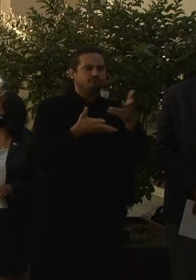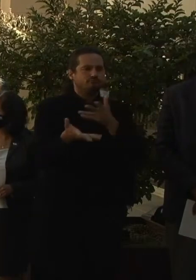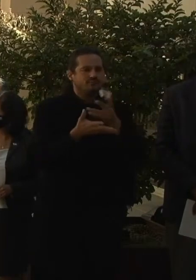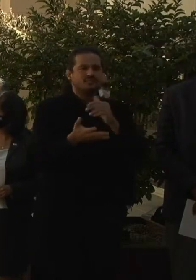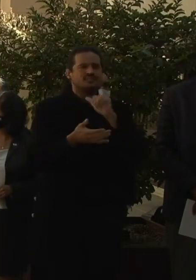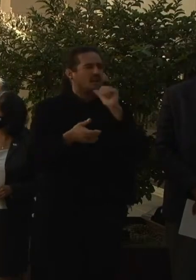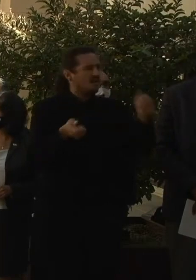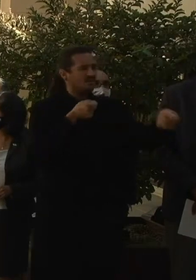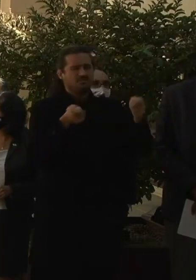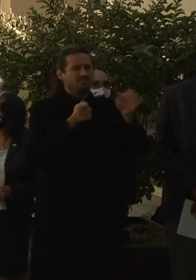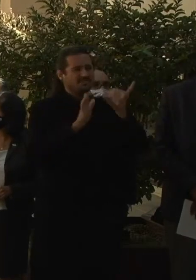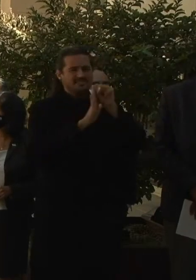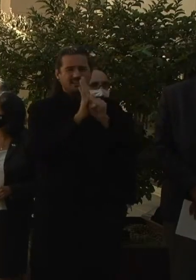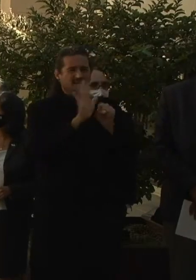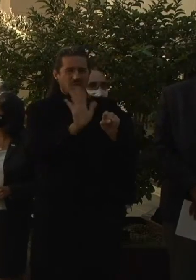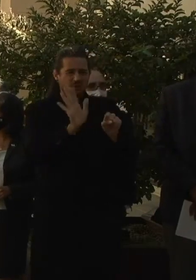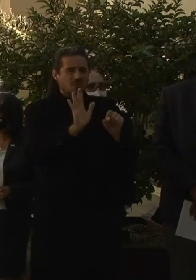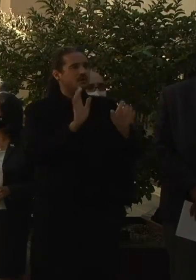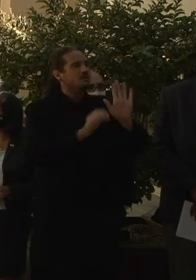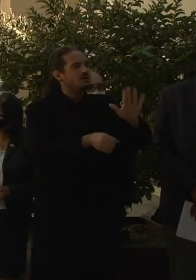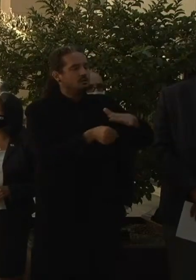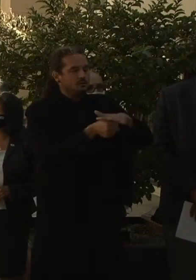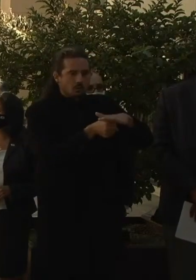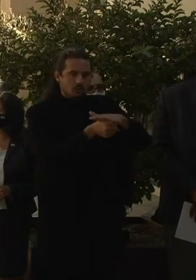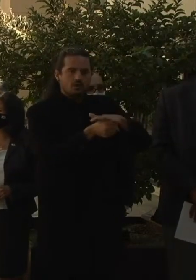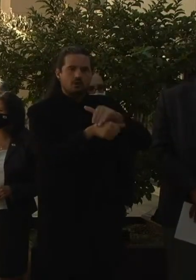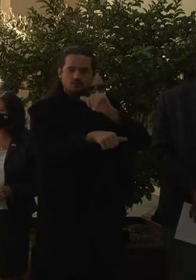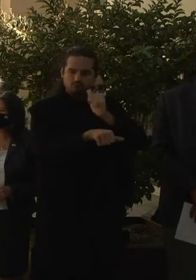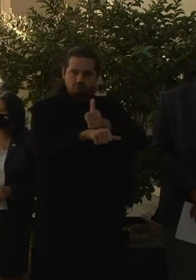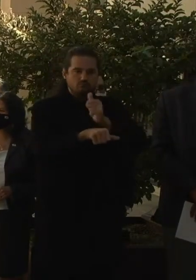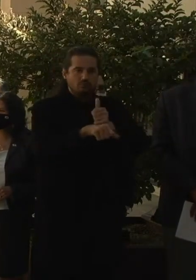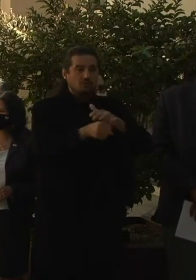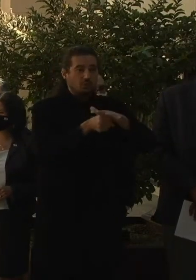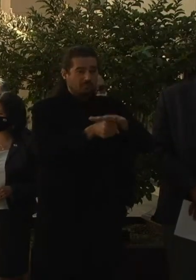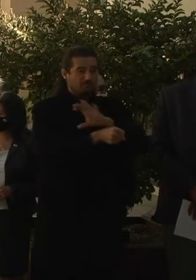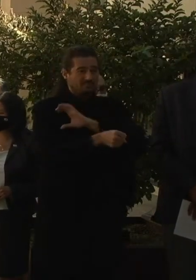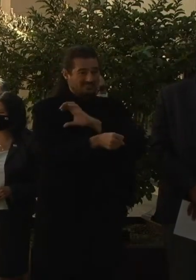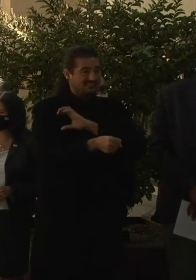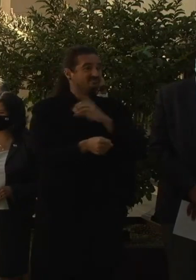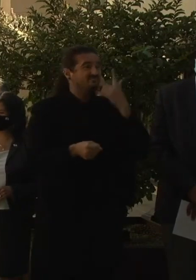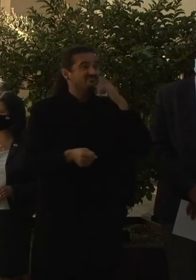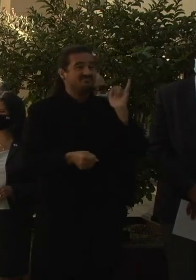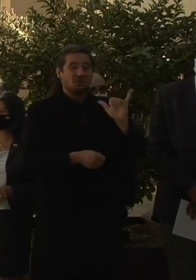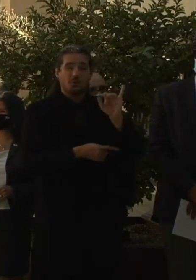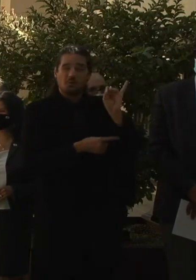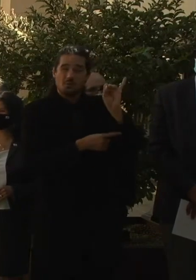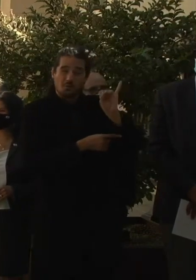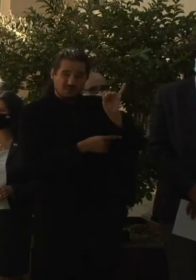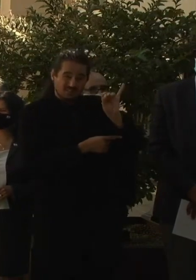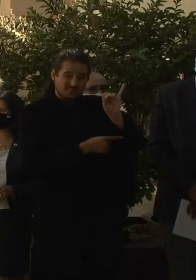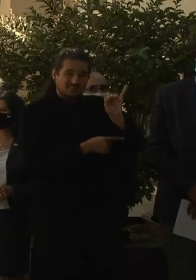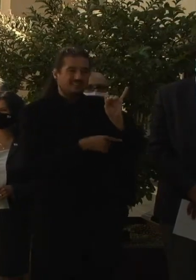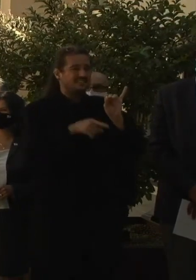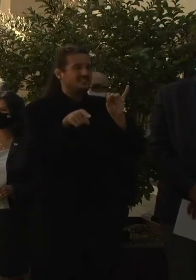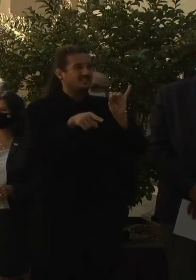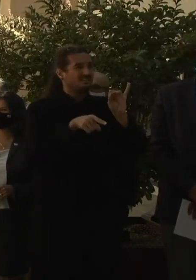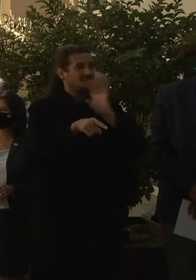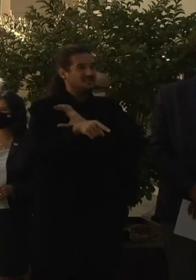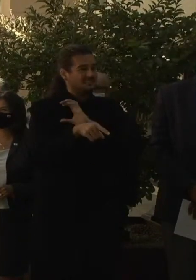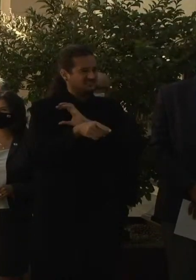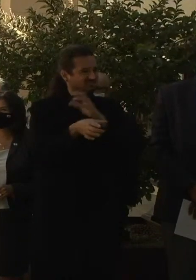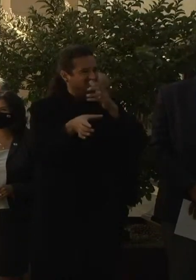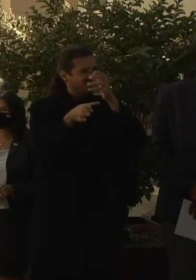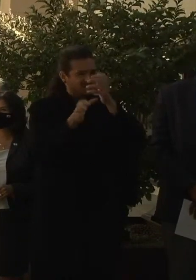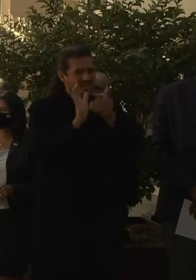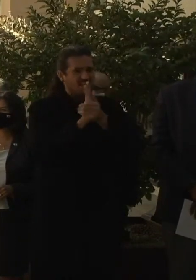is defined by local policing, particularly here in Oakland. And I'm pleased that hundreds of hours of support have been provided